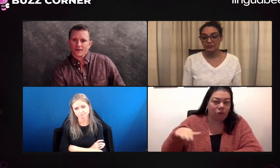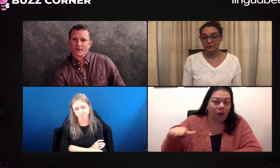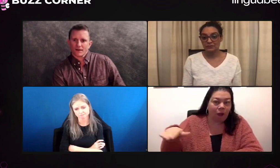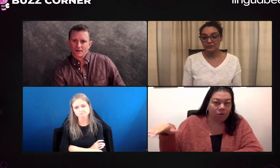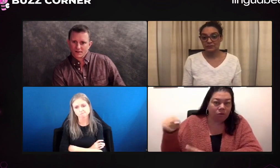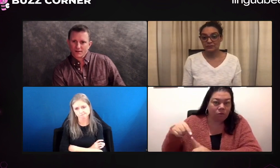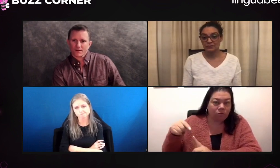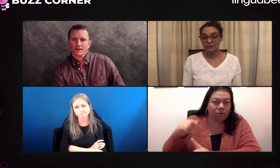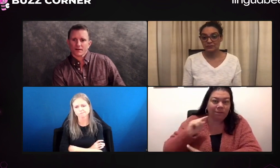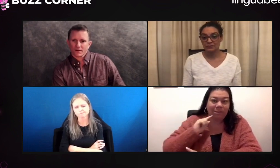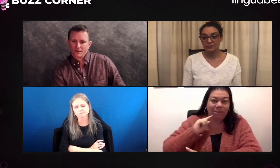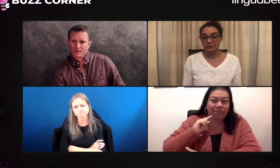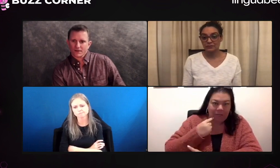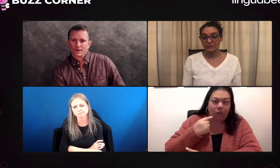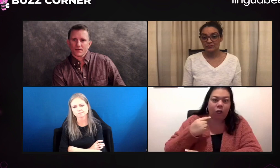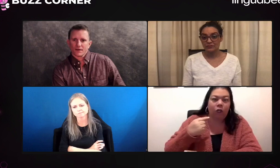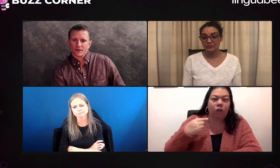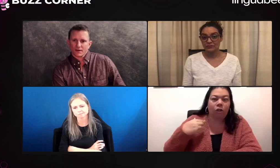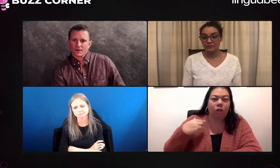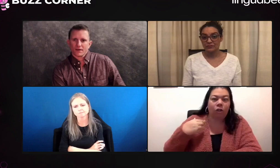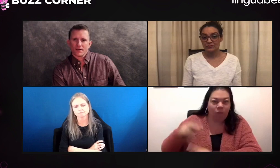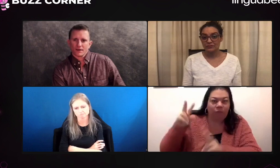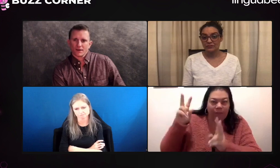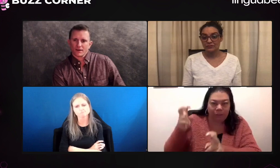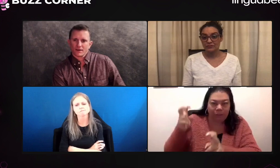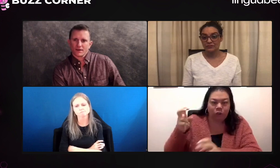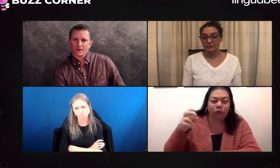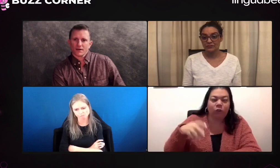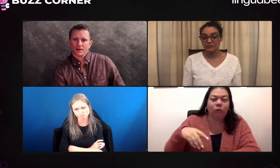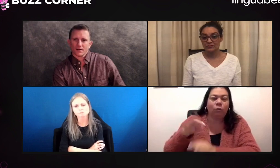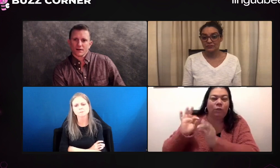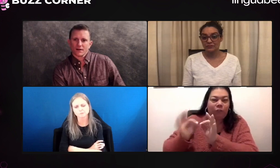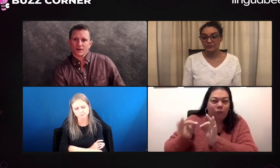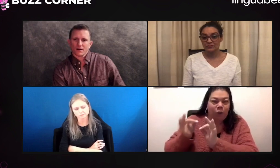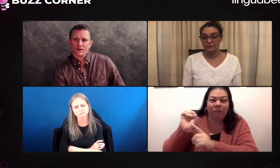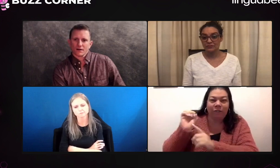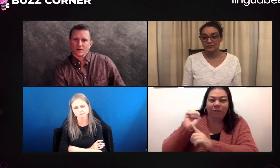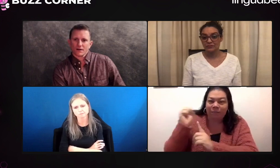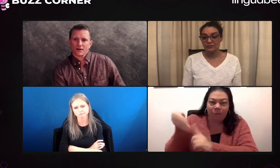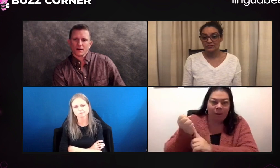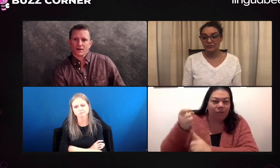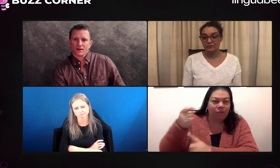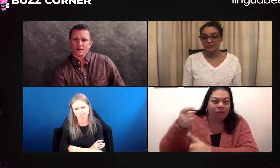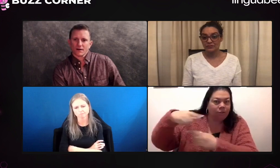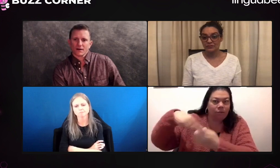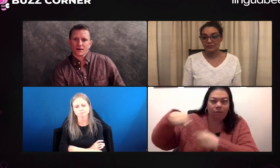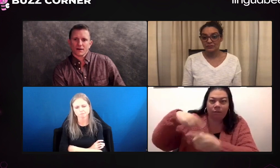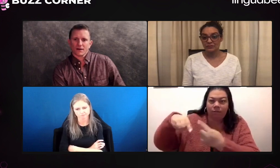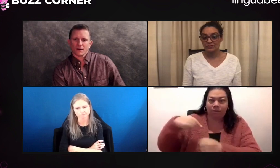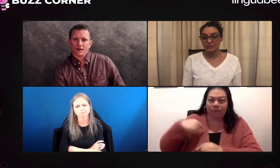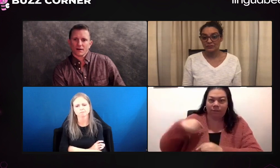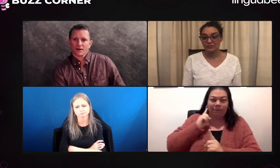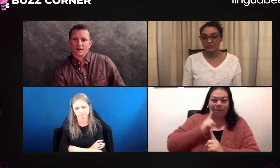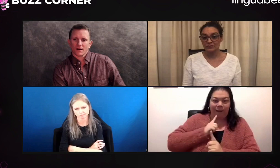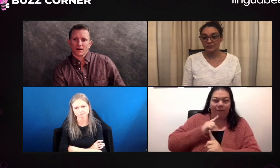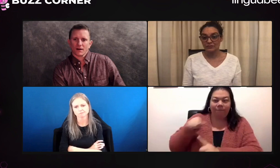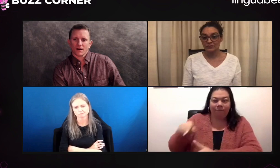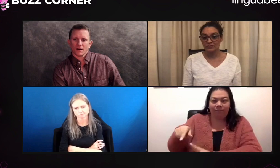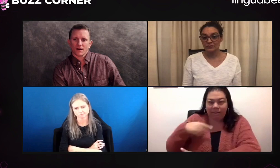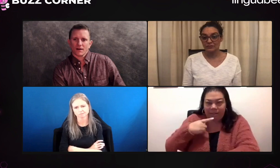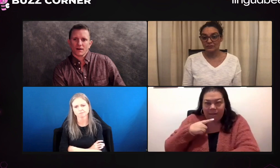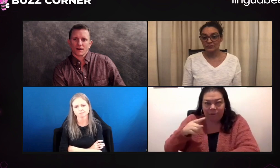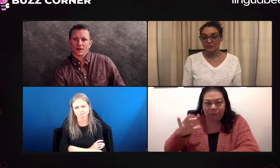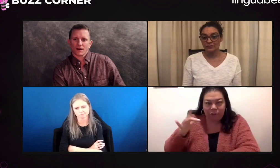have a mother, and I'm a mother of a special needs child. And I have experienced an issue